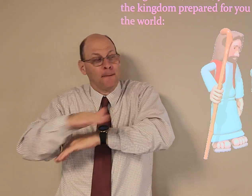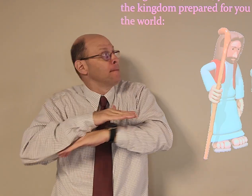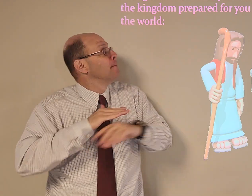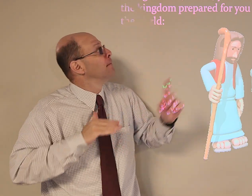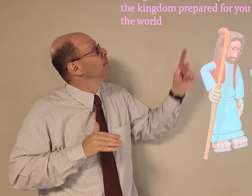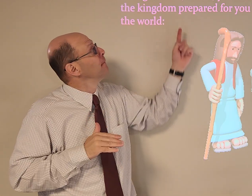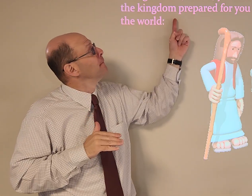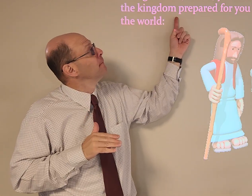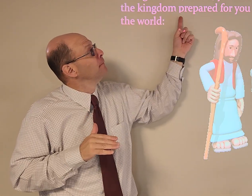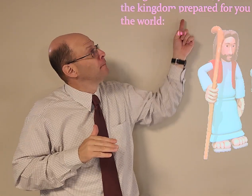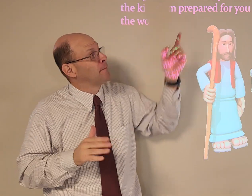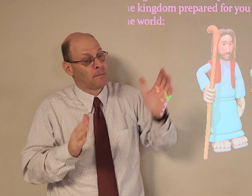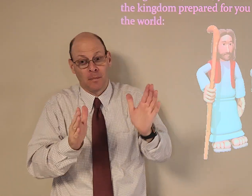prepared for you